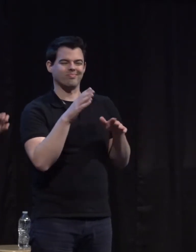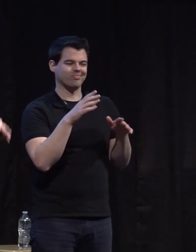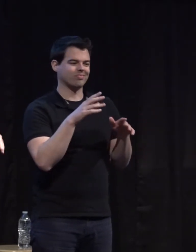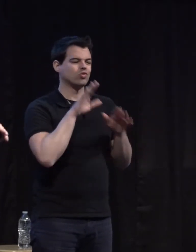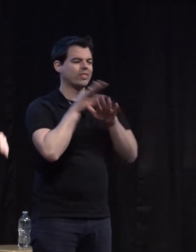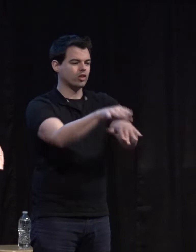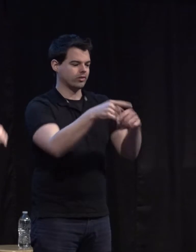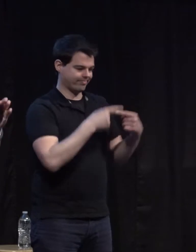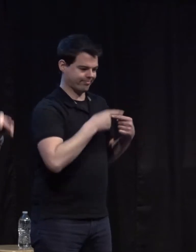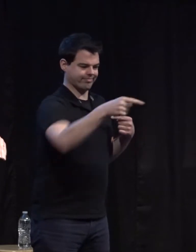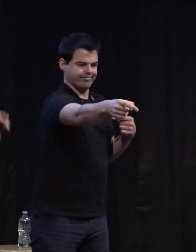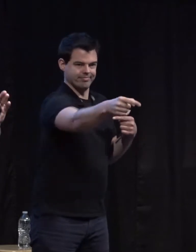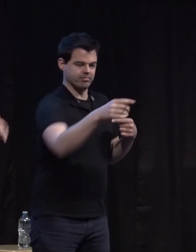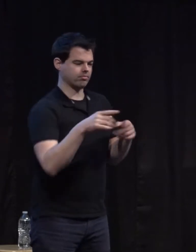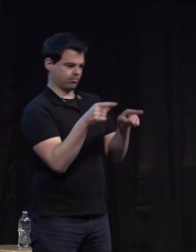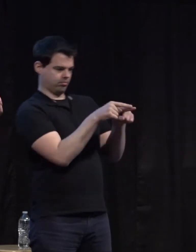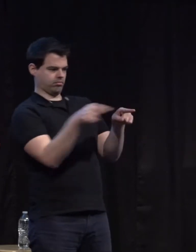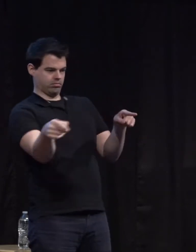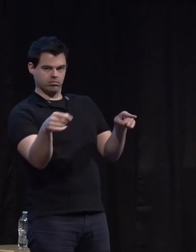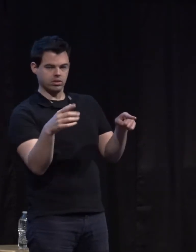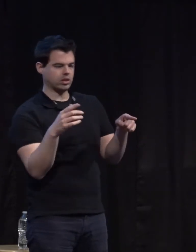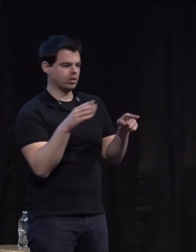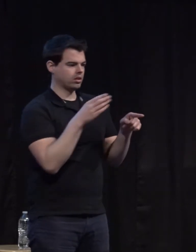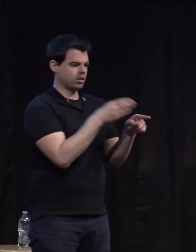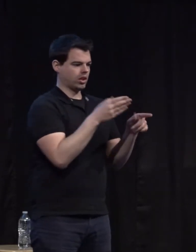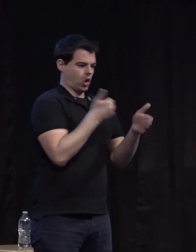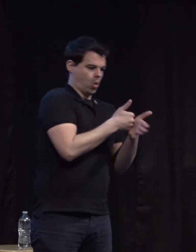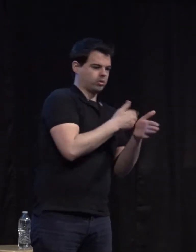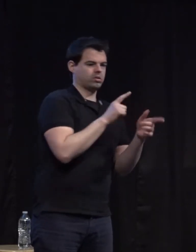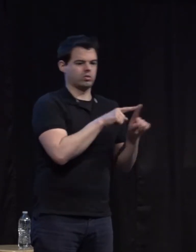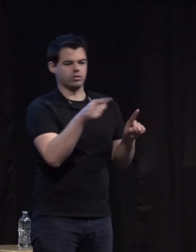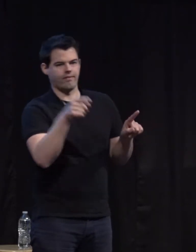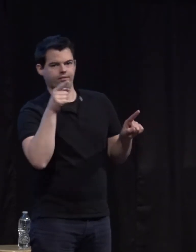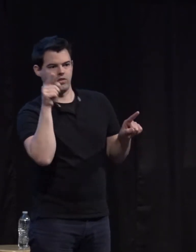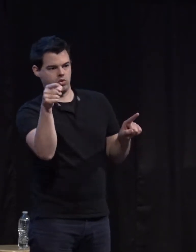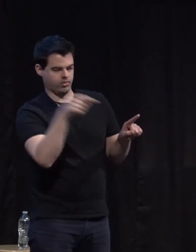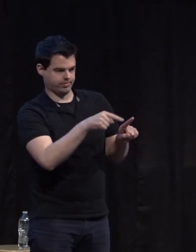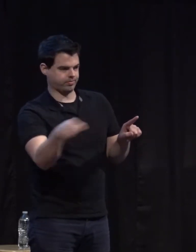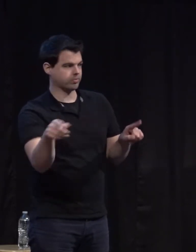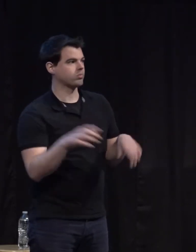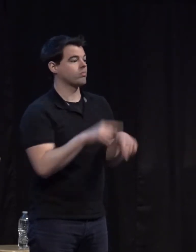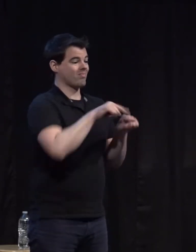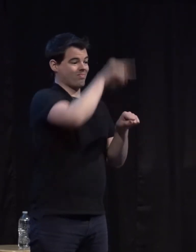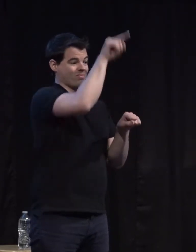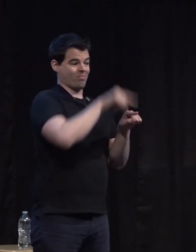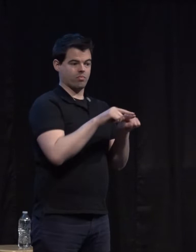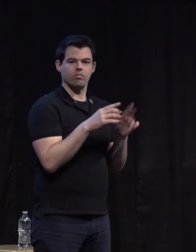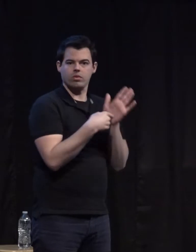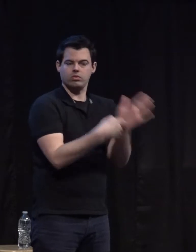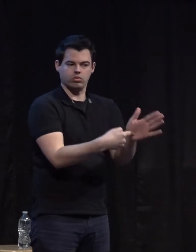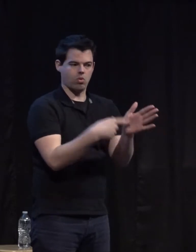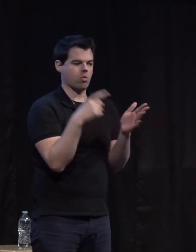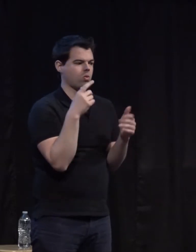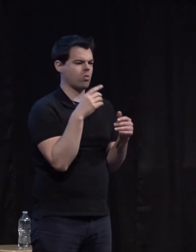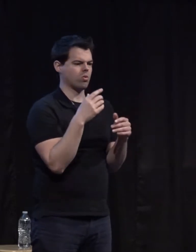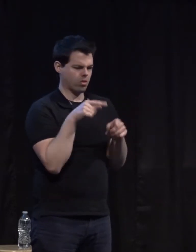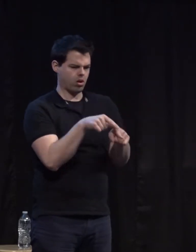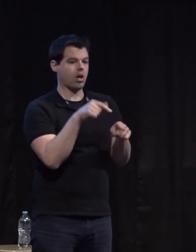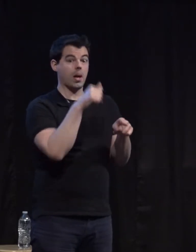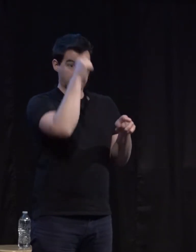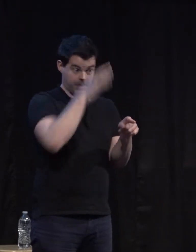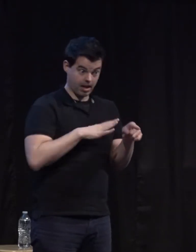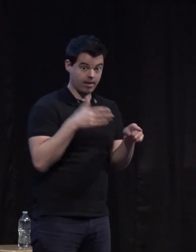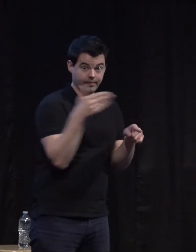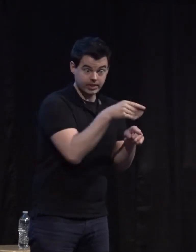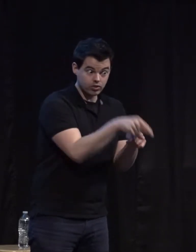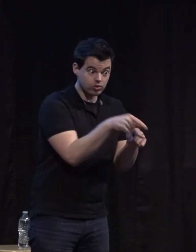the y-axis, that's the number of those oocytes, those little egg cells growing inside of male gonadal tissue in